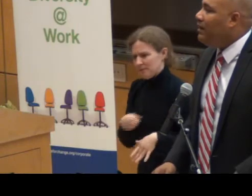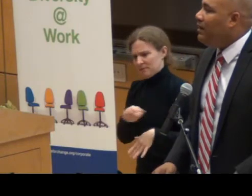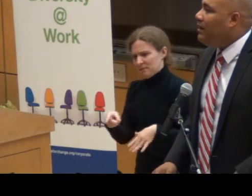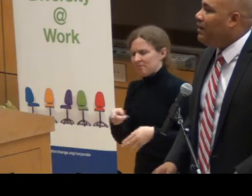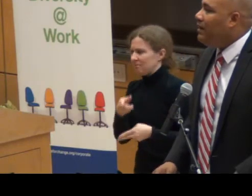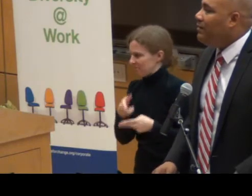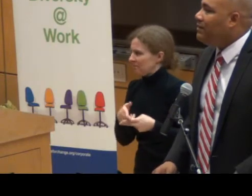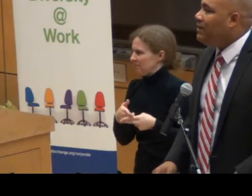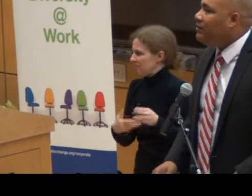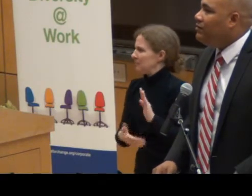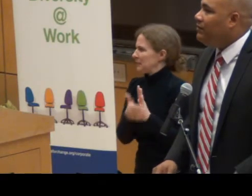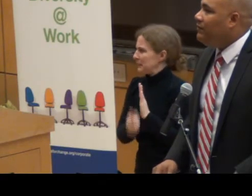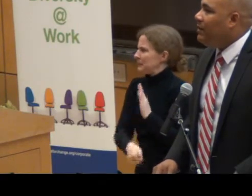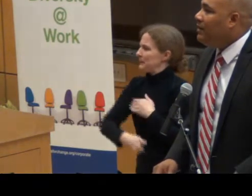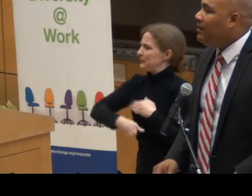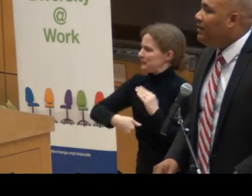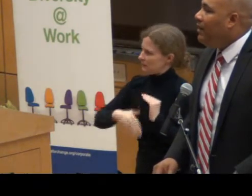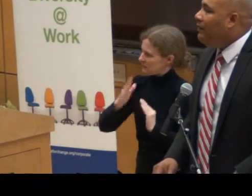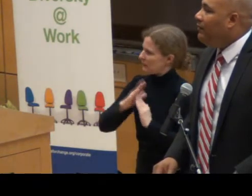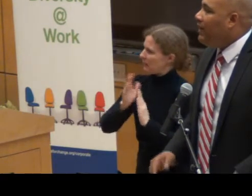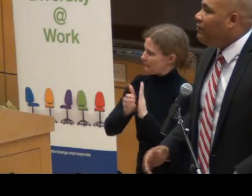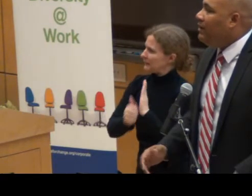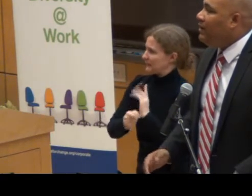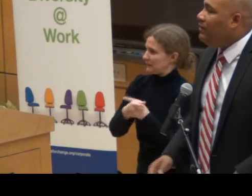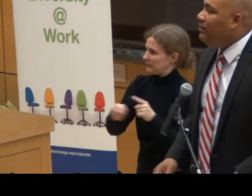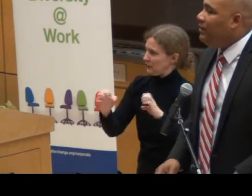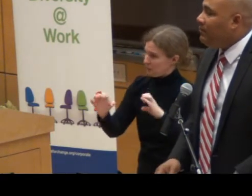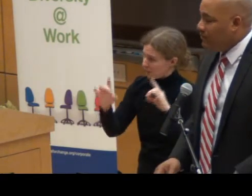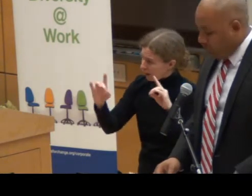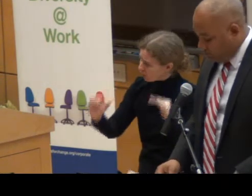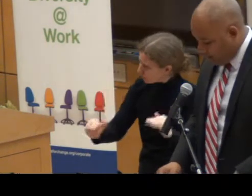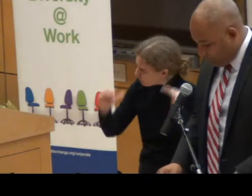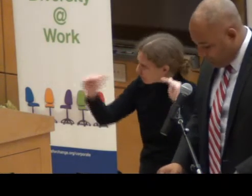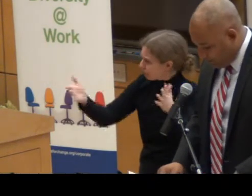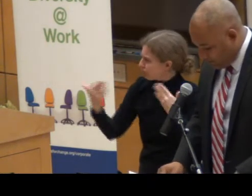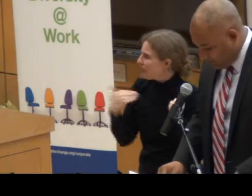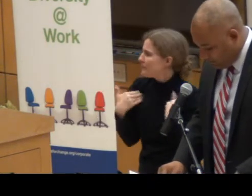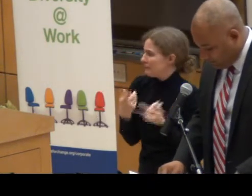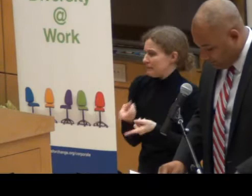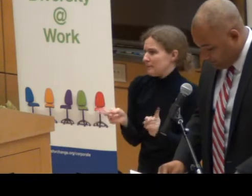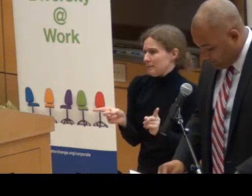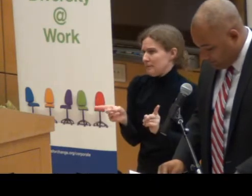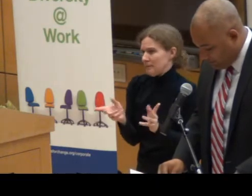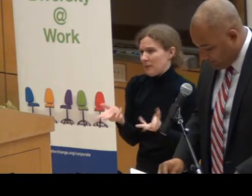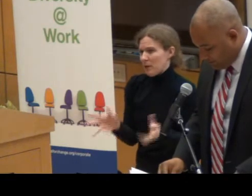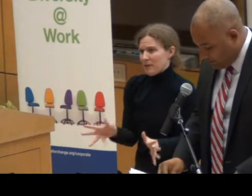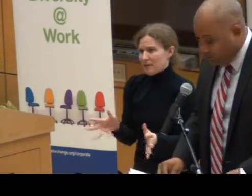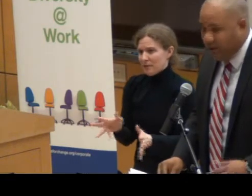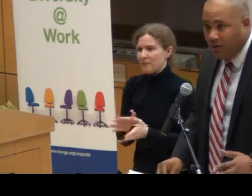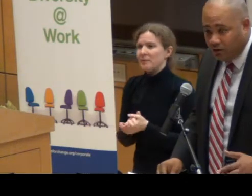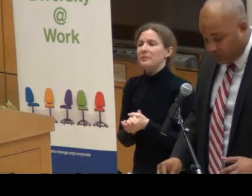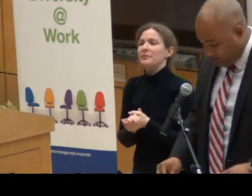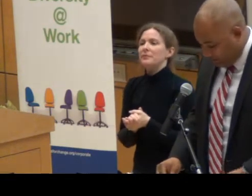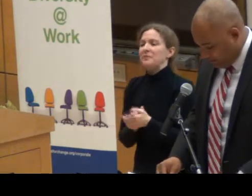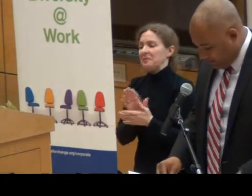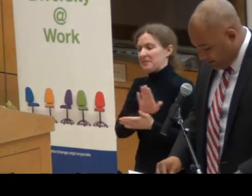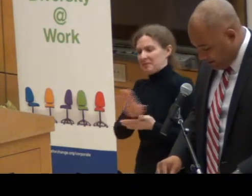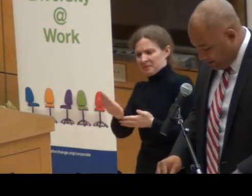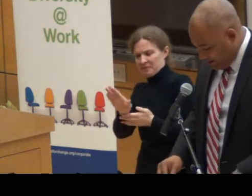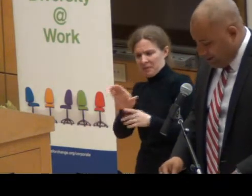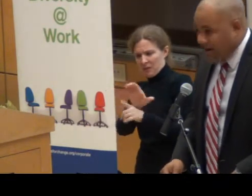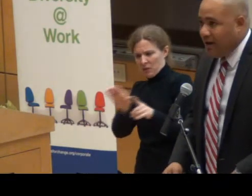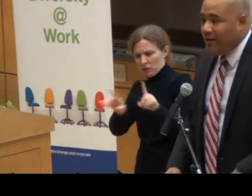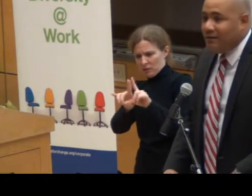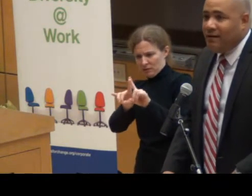high-skilled percentage of educated newcomers who arrive here in the province of Ontario. And they bring cultural